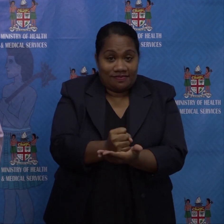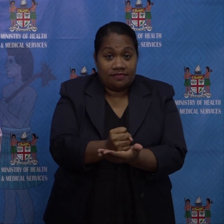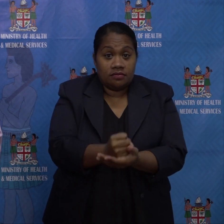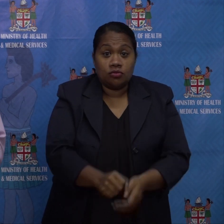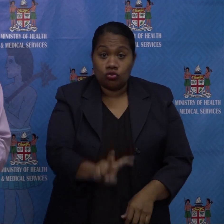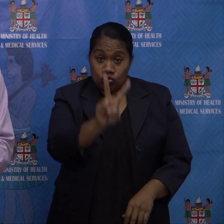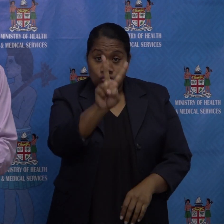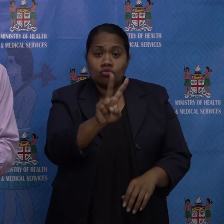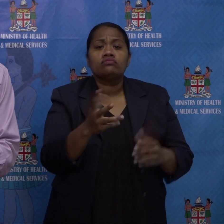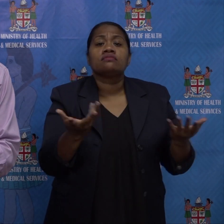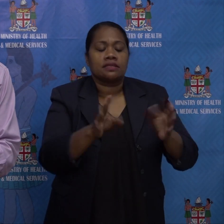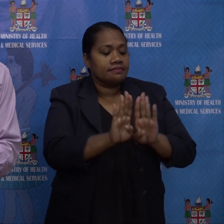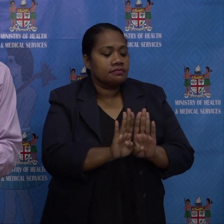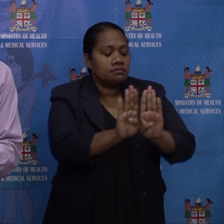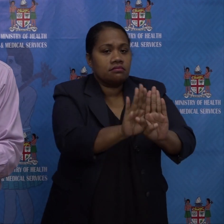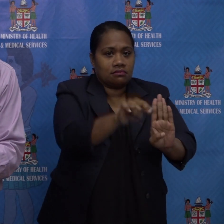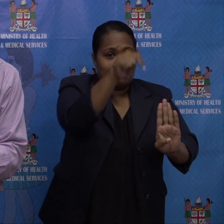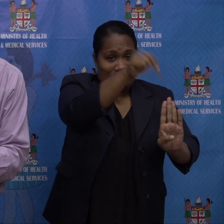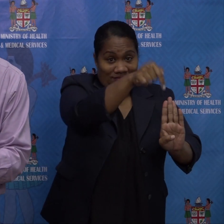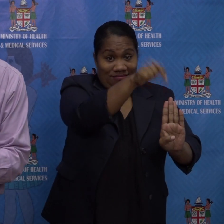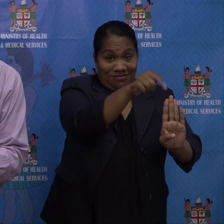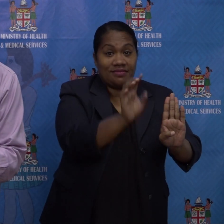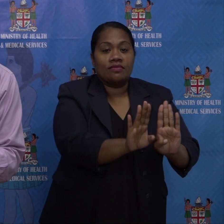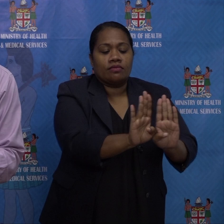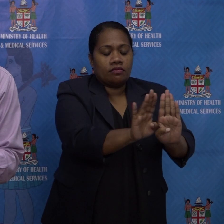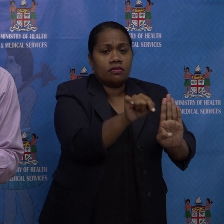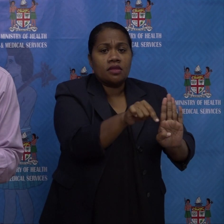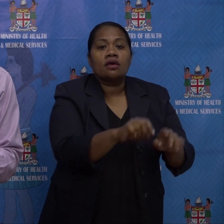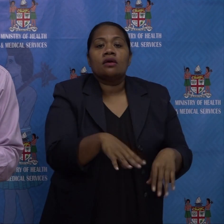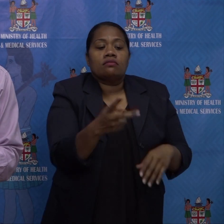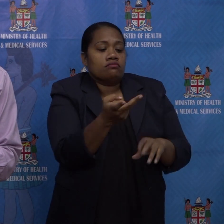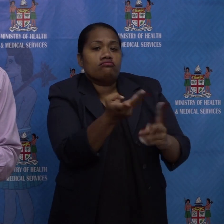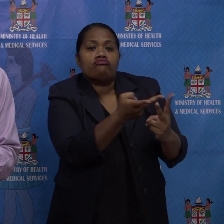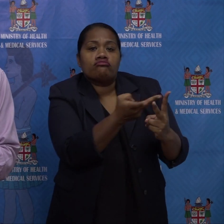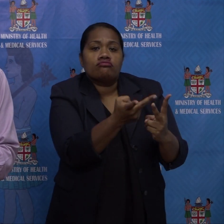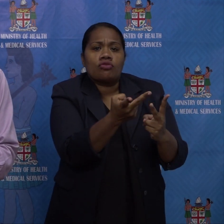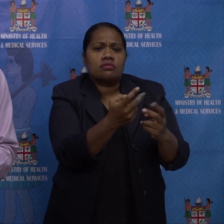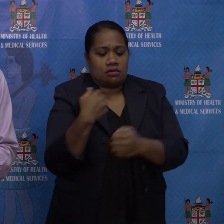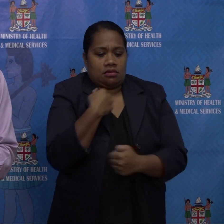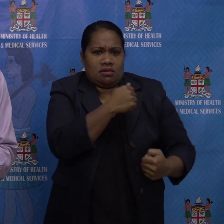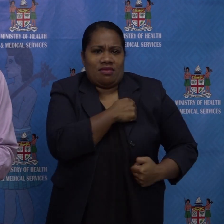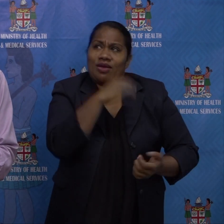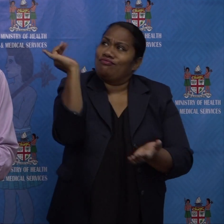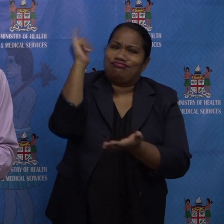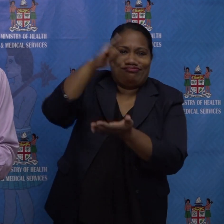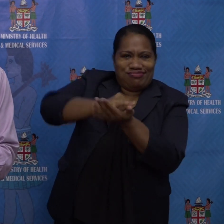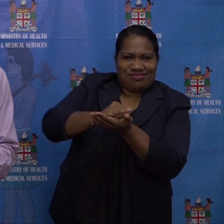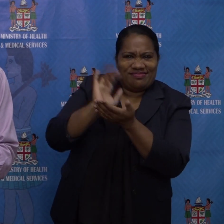2 are border quarantine cases. These are both soldiers returning from their tours of